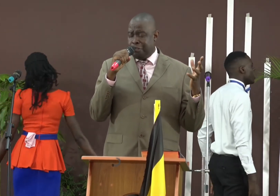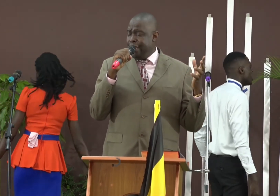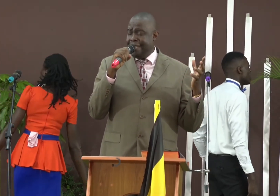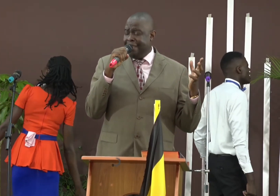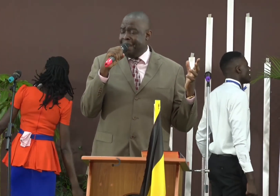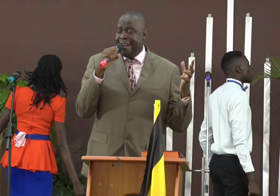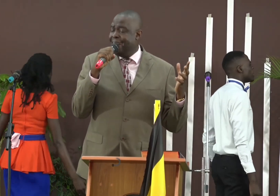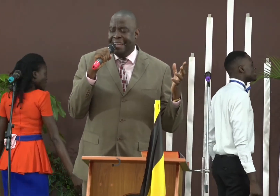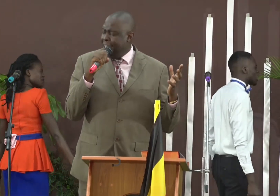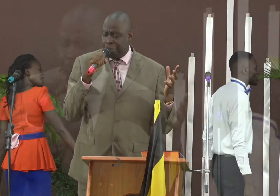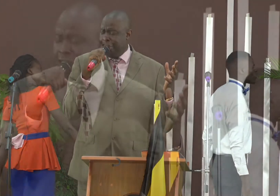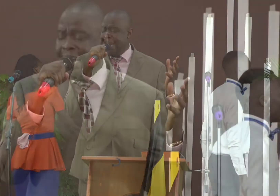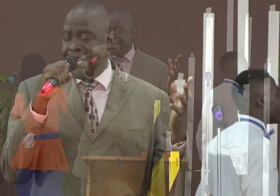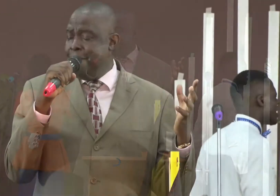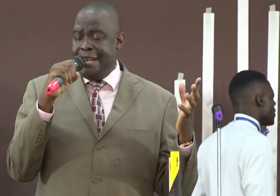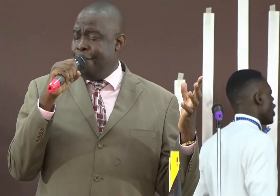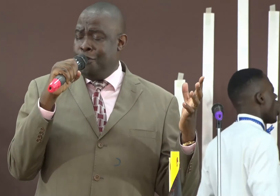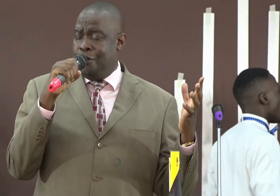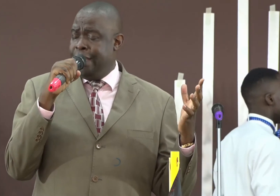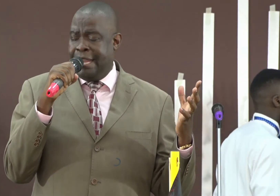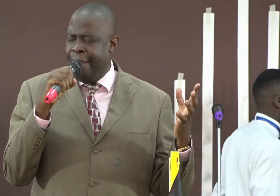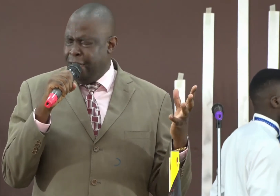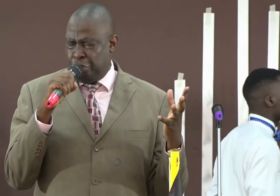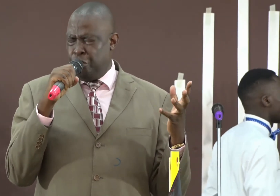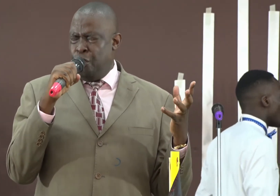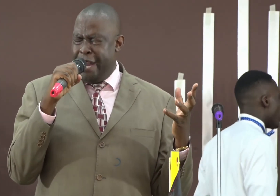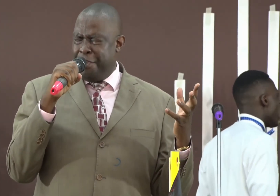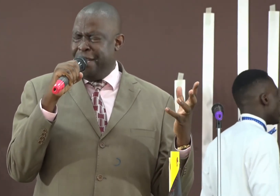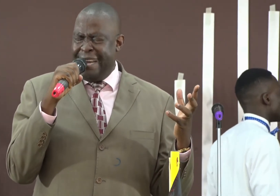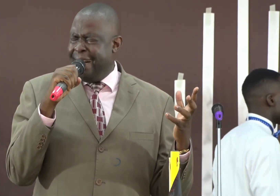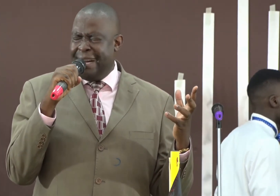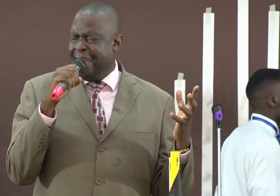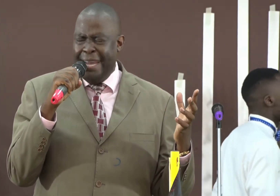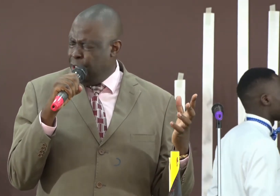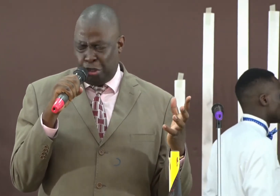musizoni mwetwingira tutakaba na wole